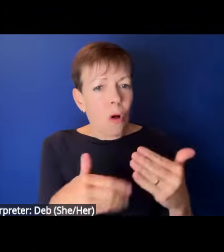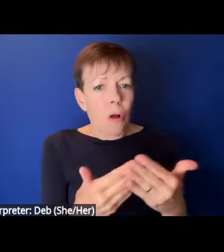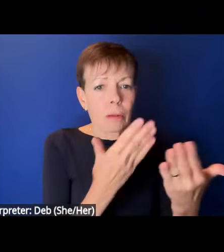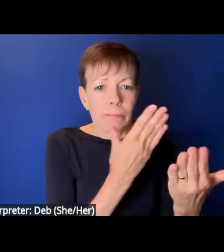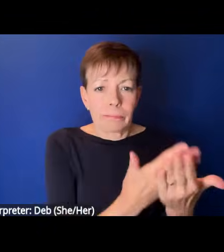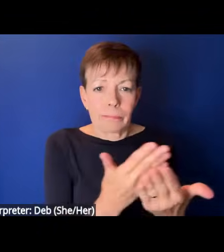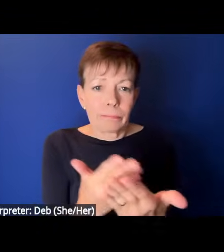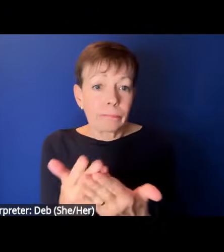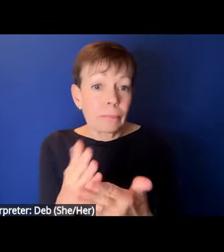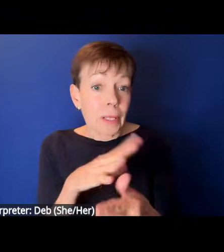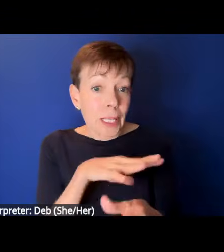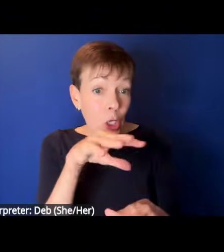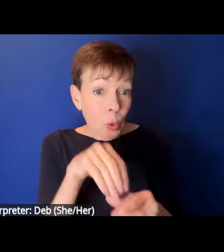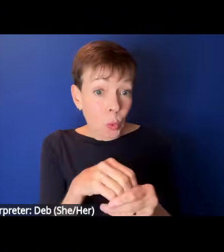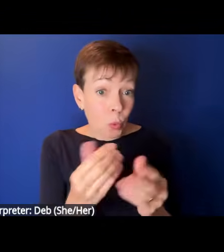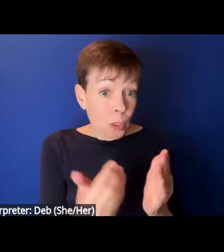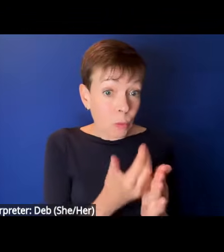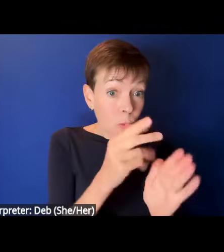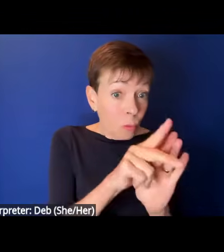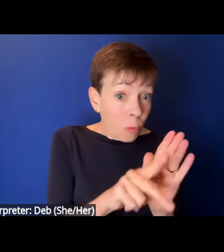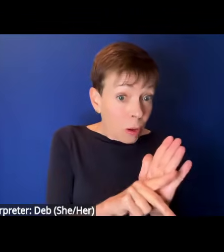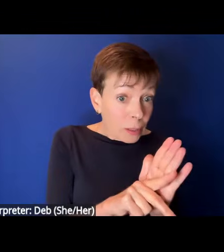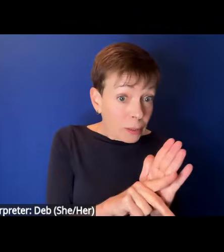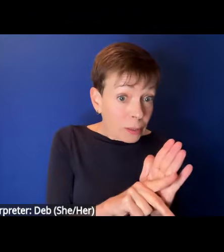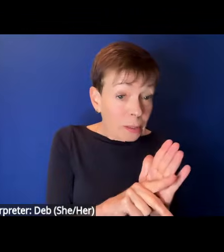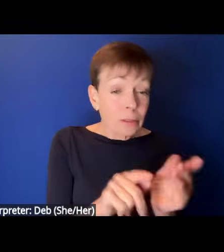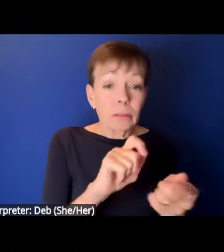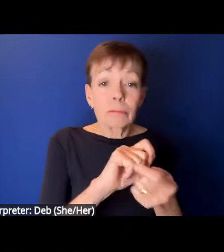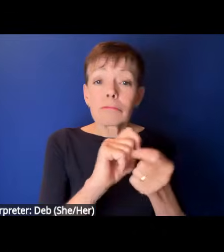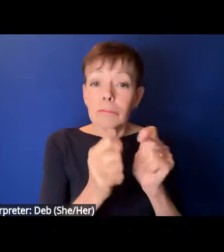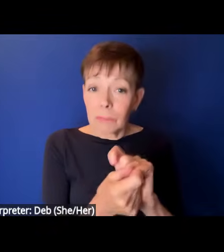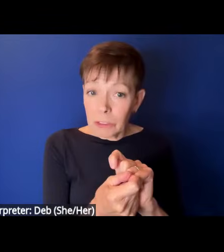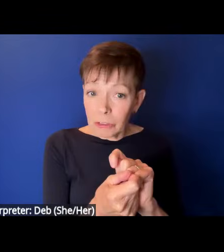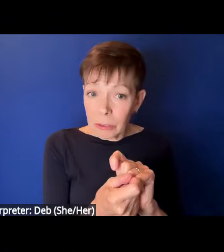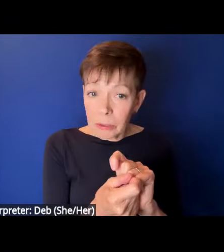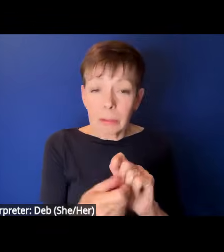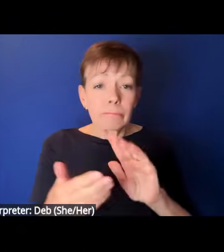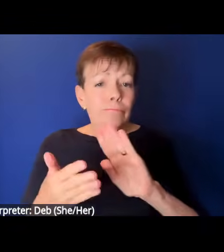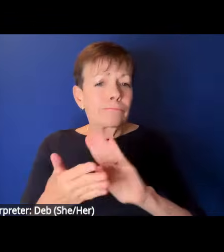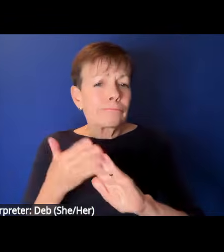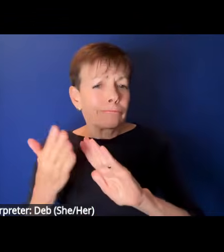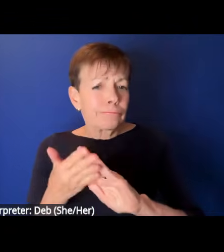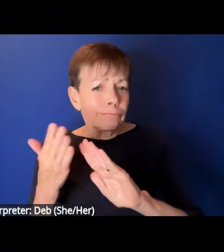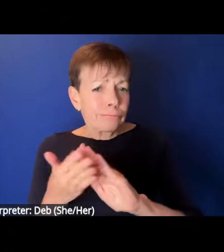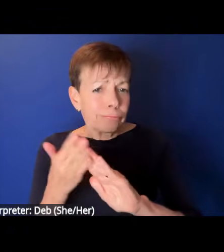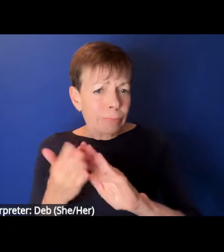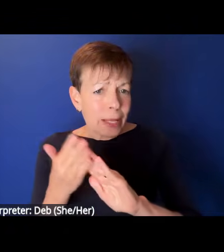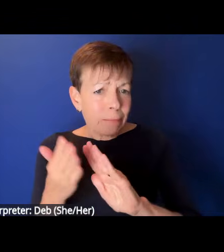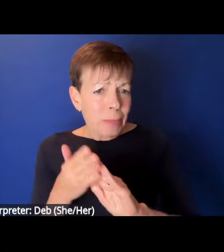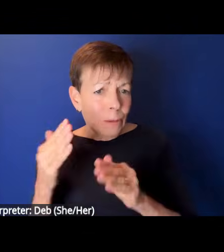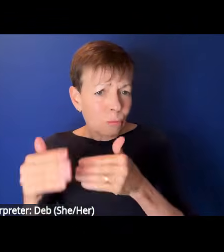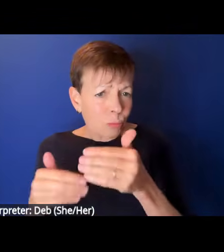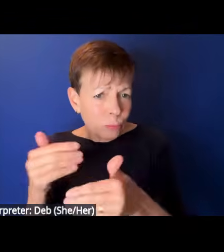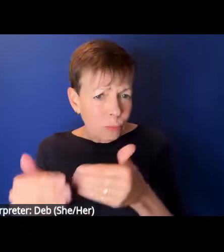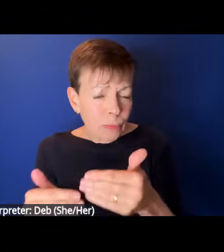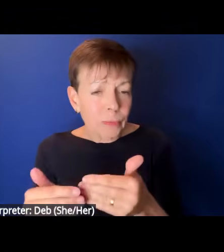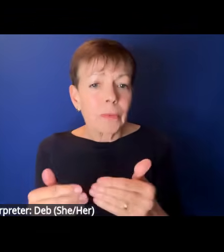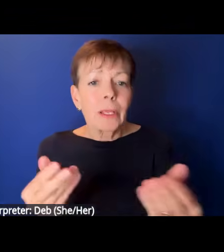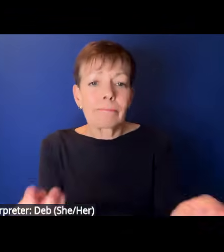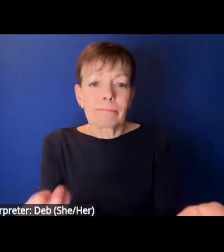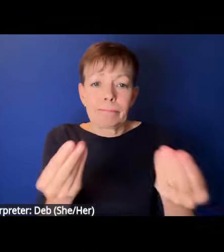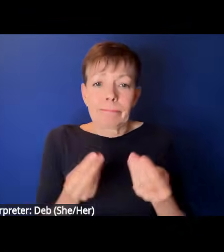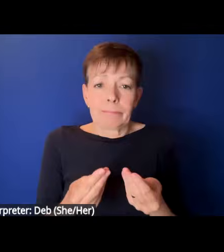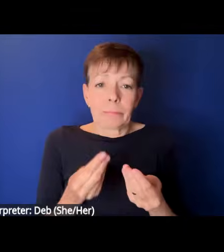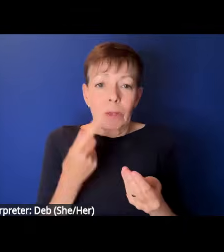including new policies, revisions, and administrative procedures to the board and the members of the partners table by July 1st, 2026 for